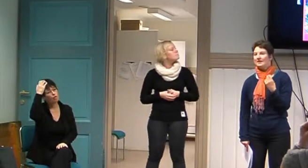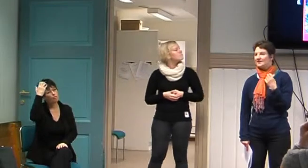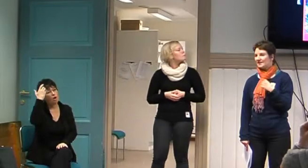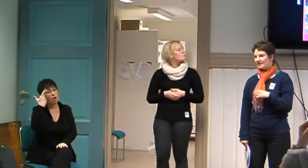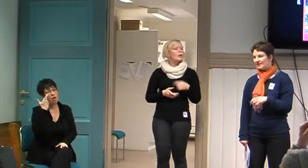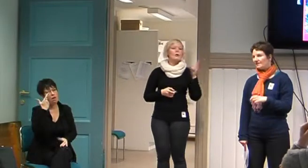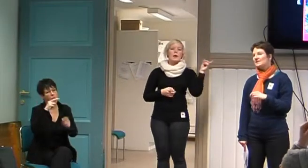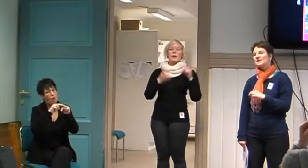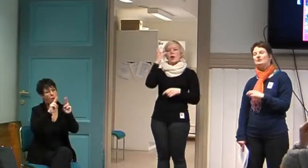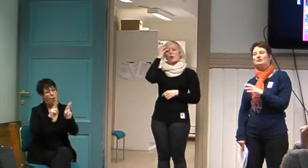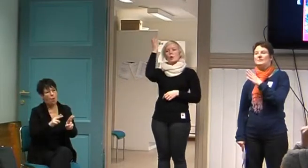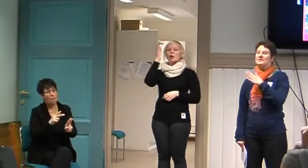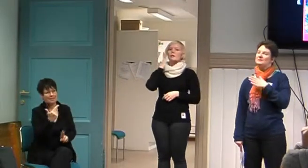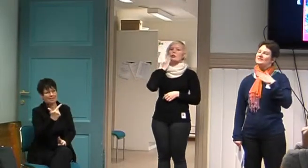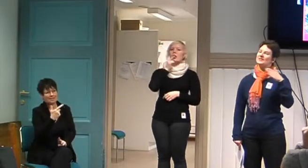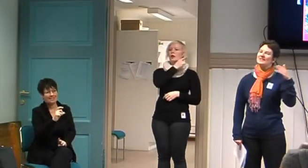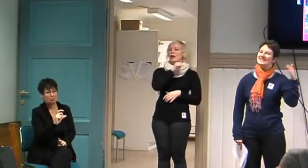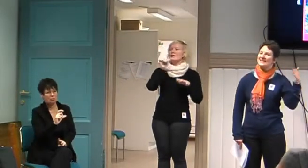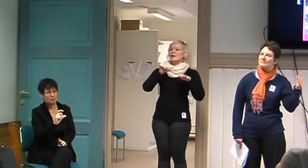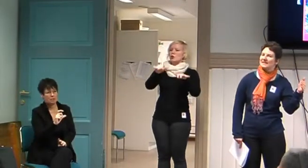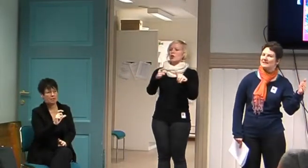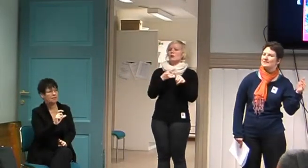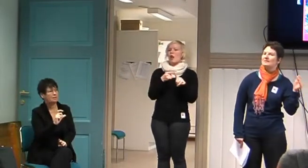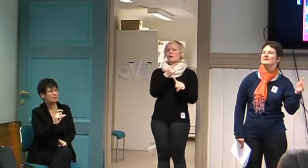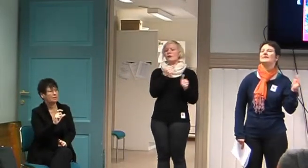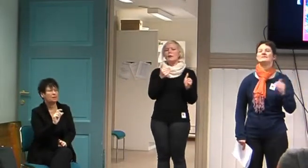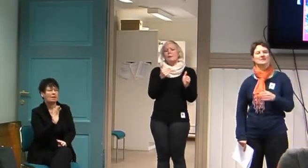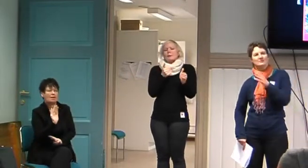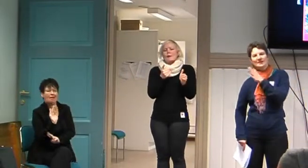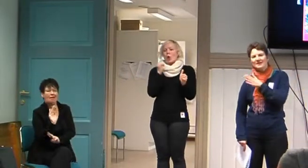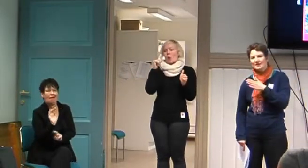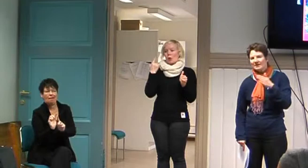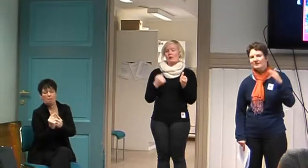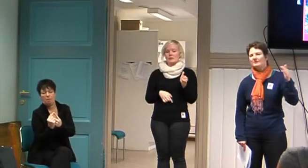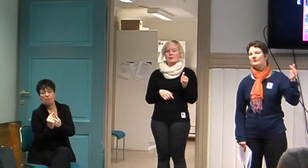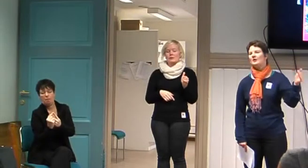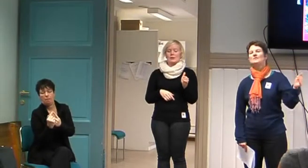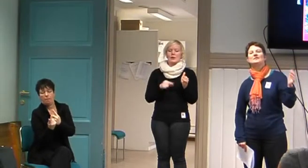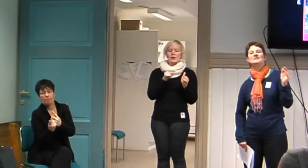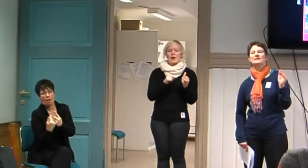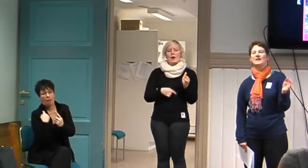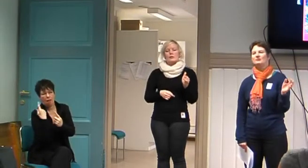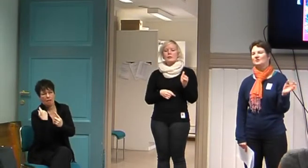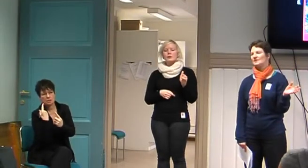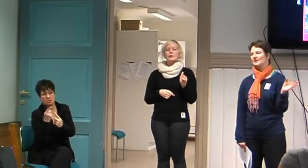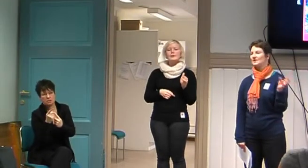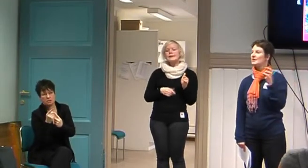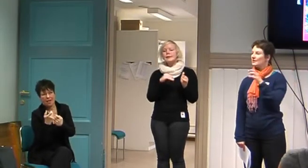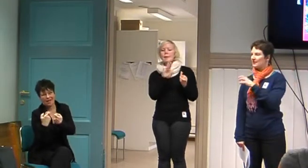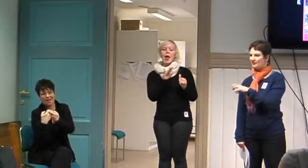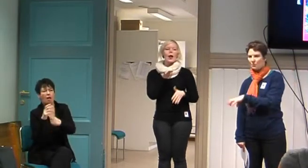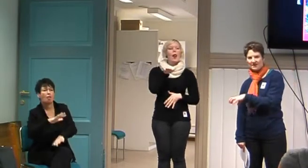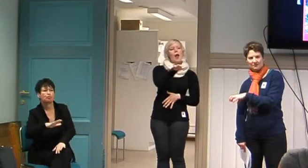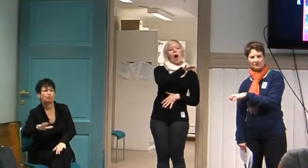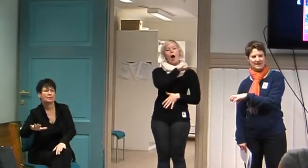the 17th century because it was just a little bit outside London. It was a little bit further into the countryside